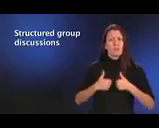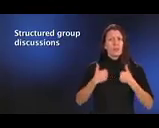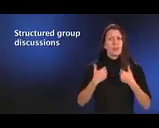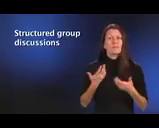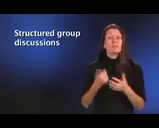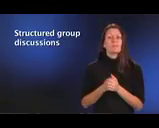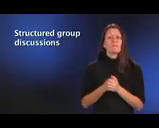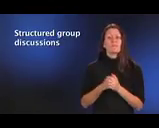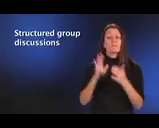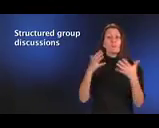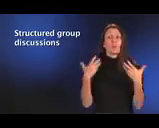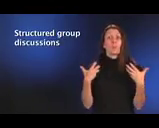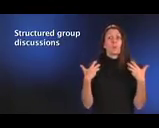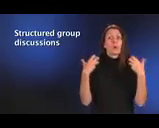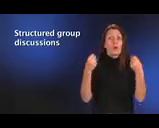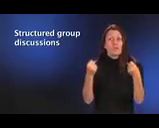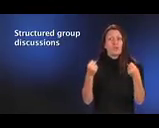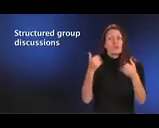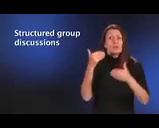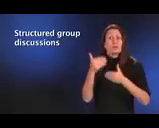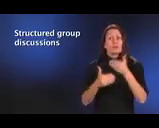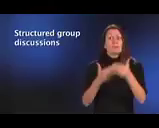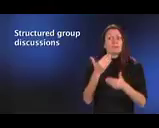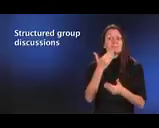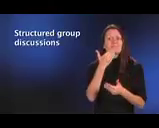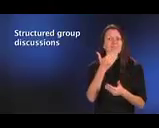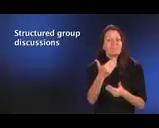going and in which direction.